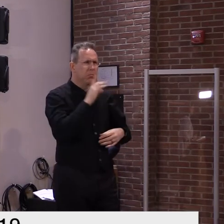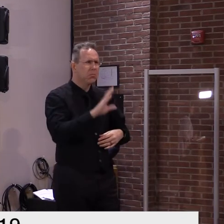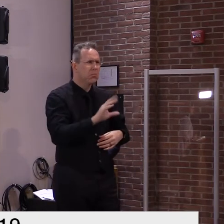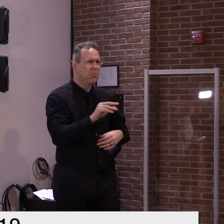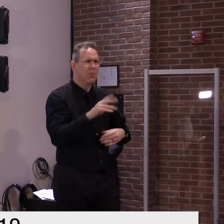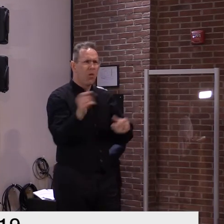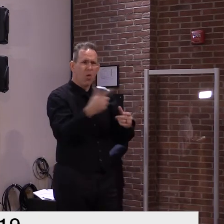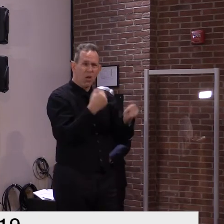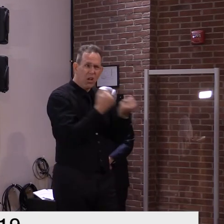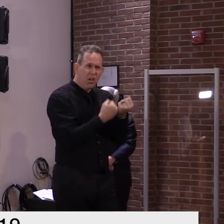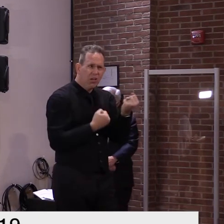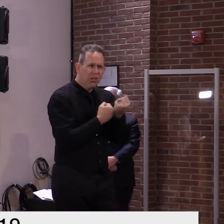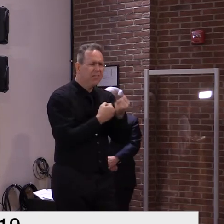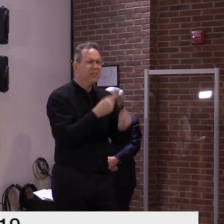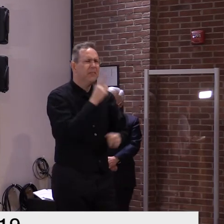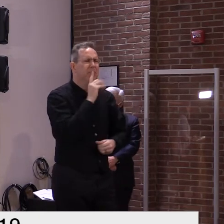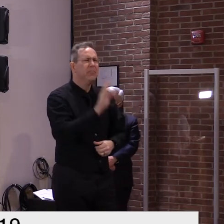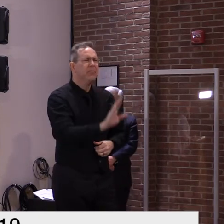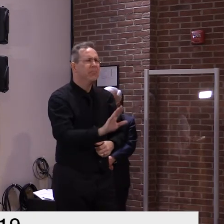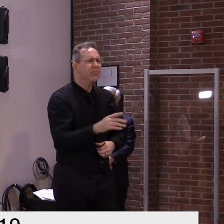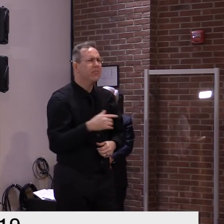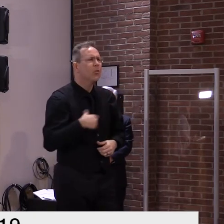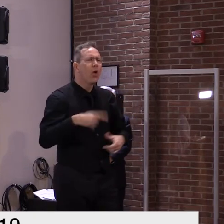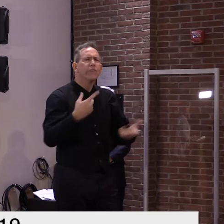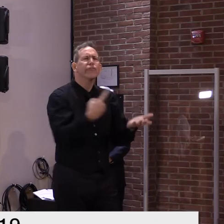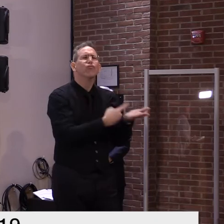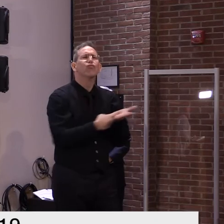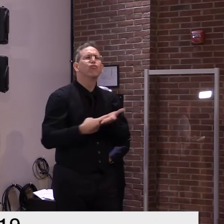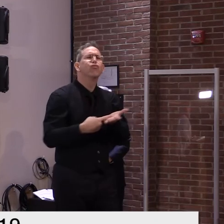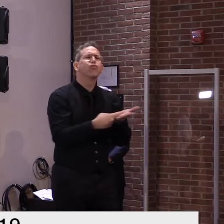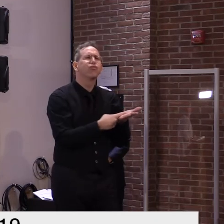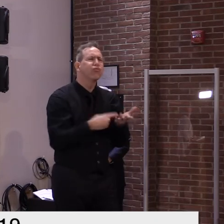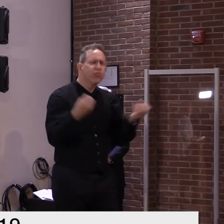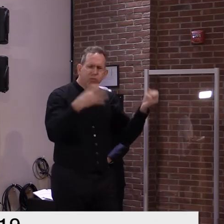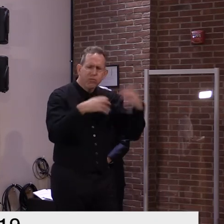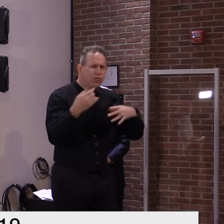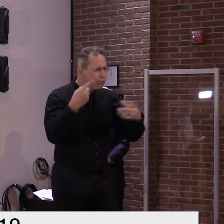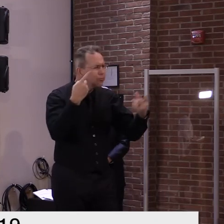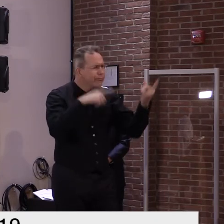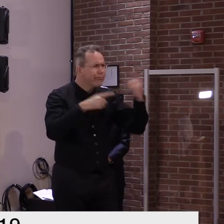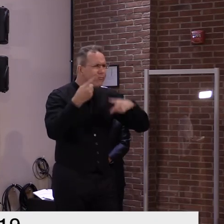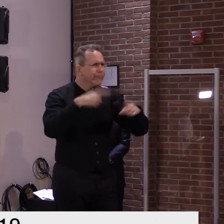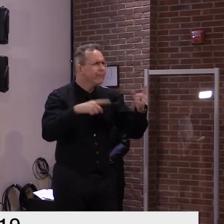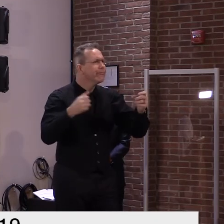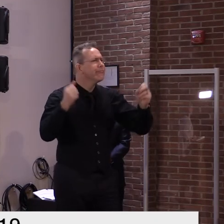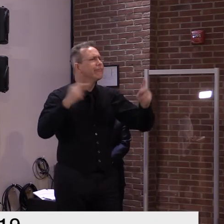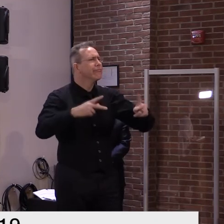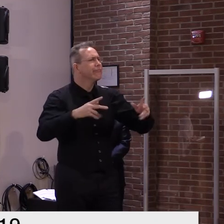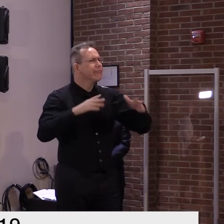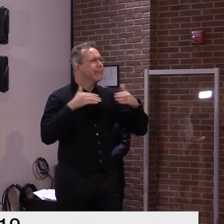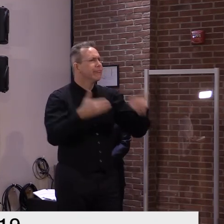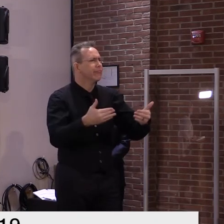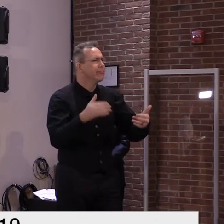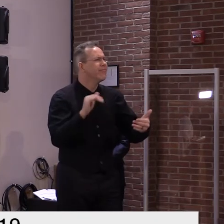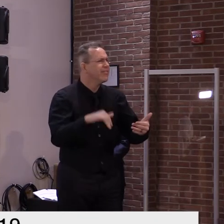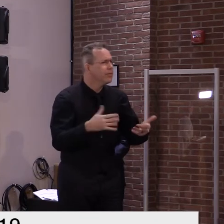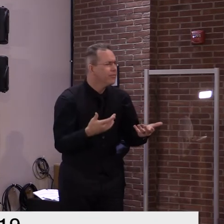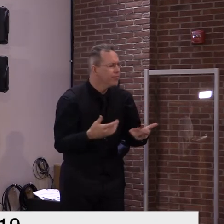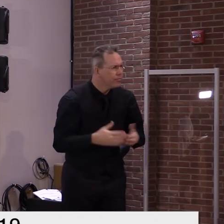don't vote or anything where I'd be able to characterize that. I do think it's fair to say that folks